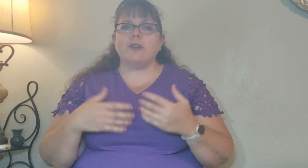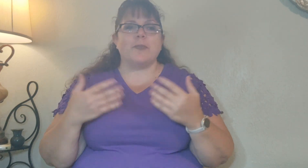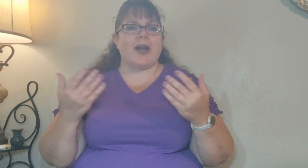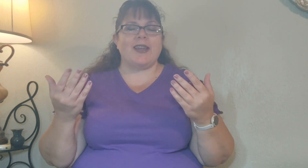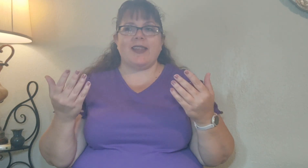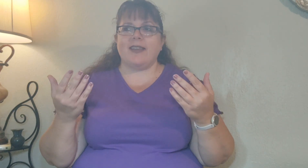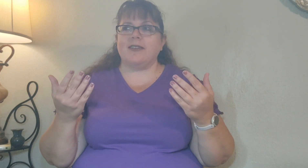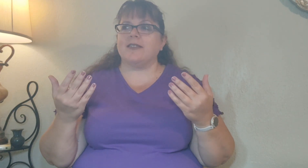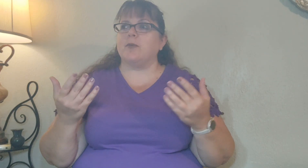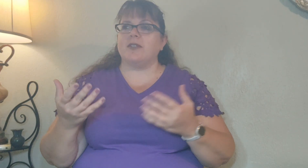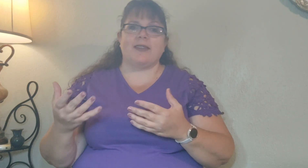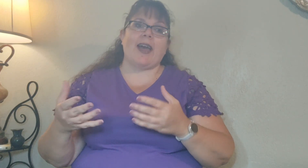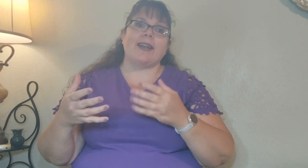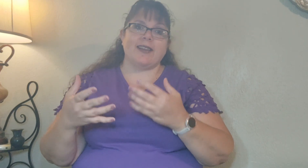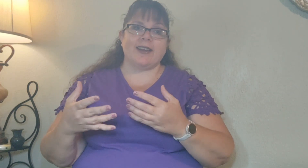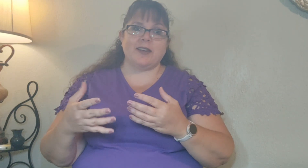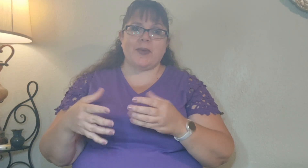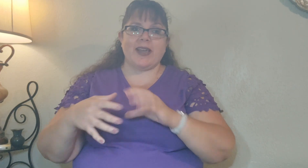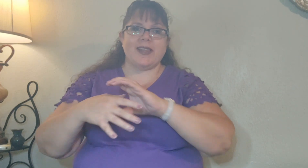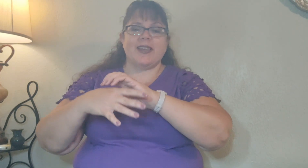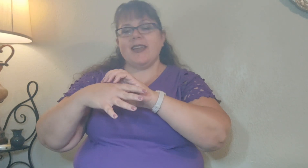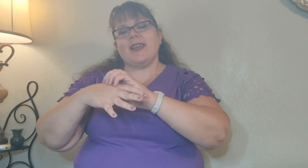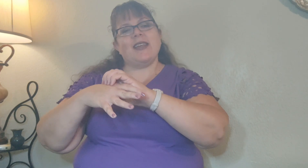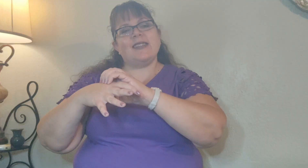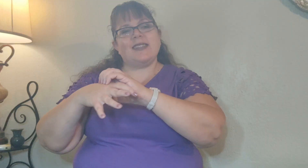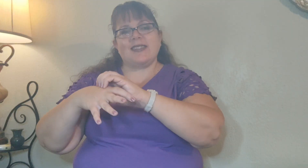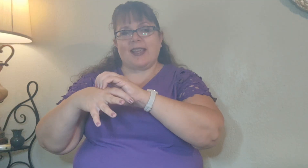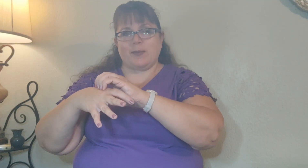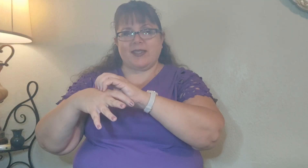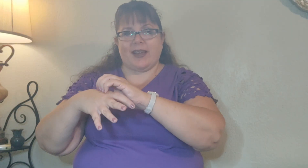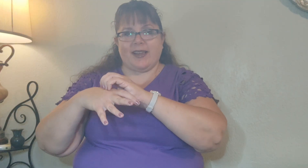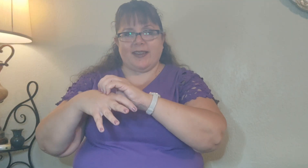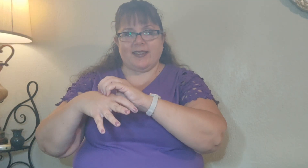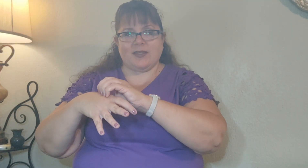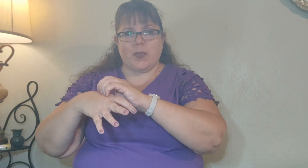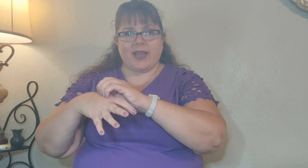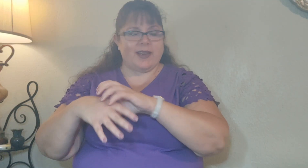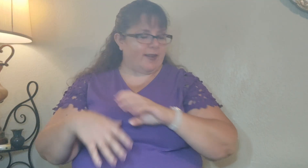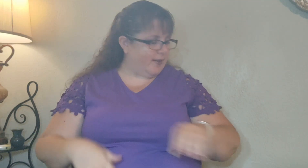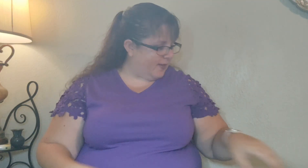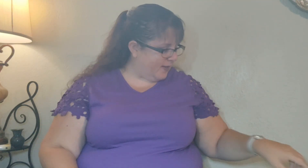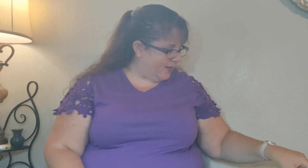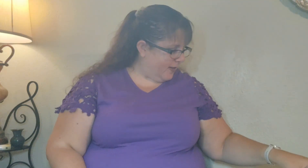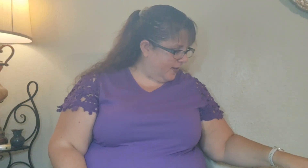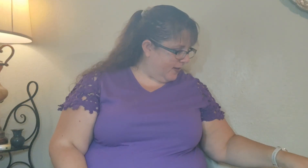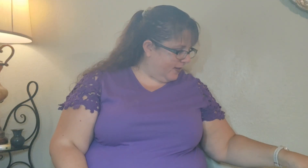or biting, someone's attacking, kind of biting, it's the same sign as biting.